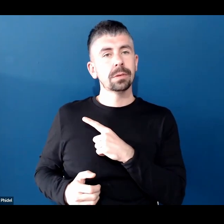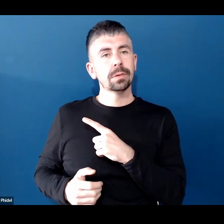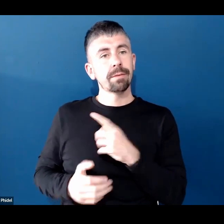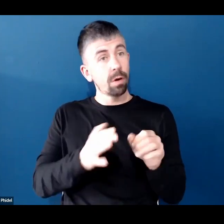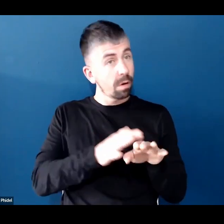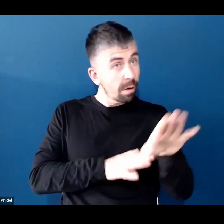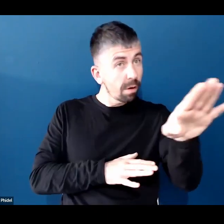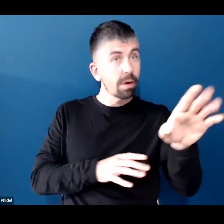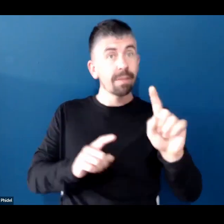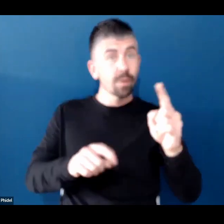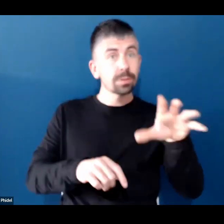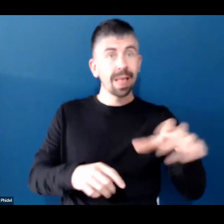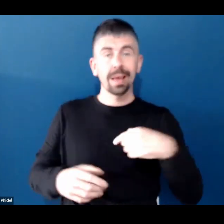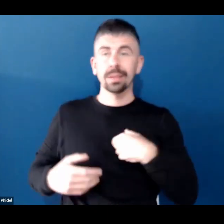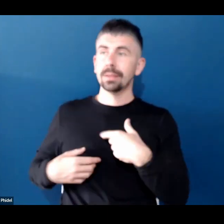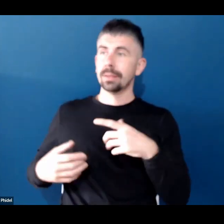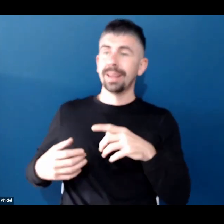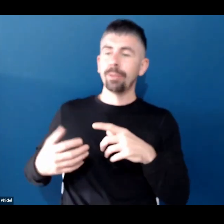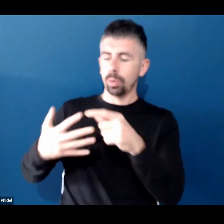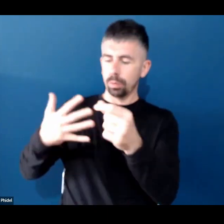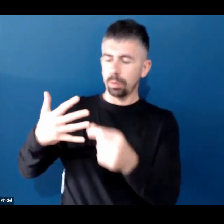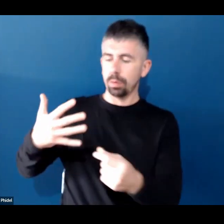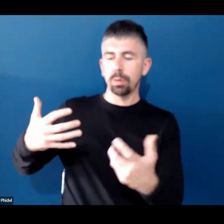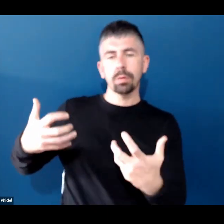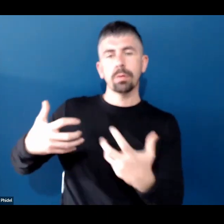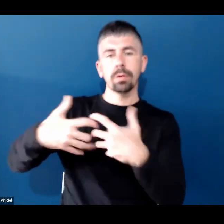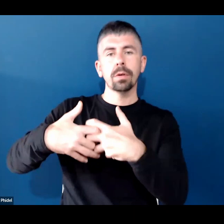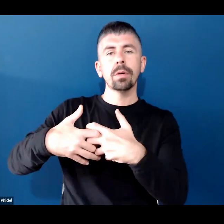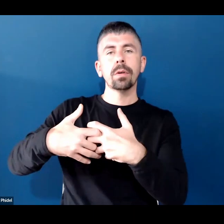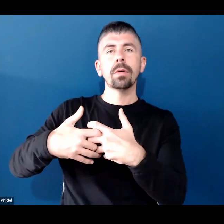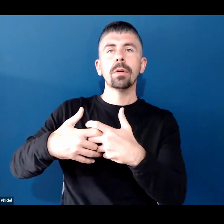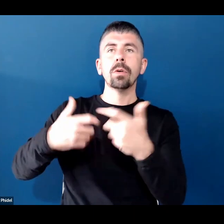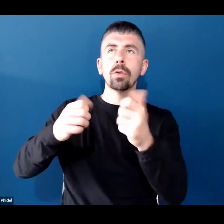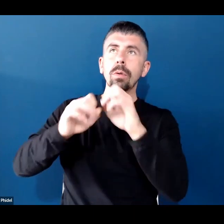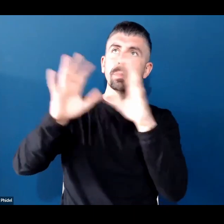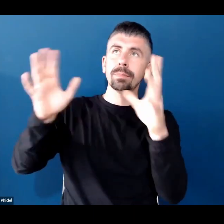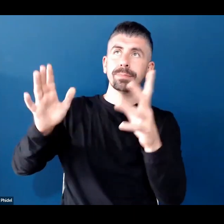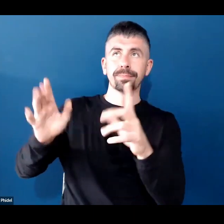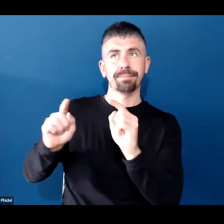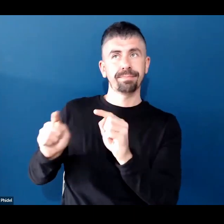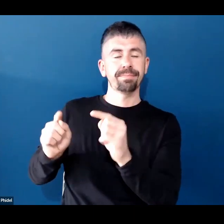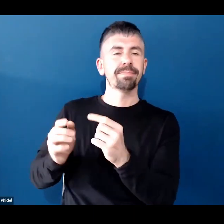put these three limits together, I think you get yourself a pretty good critique of economic growth.